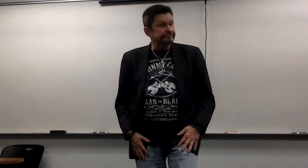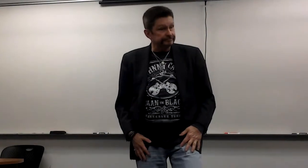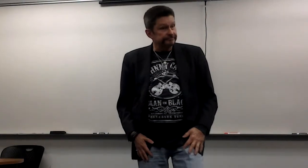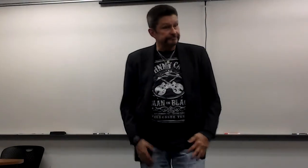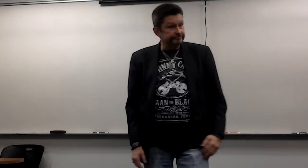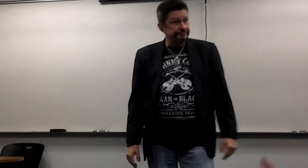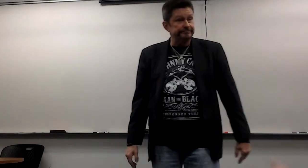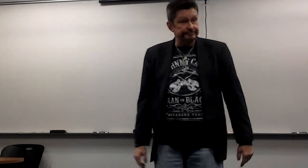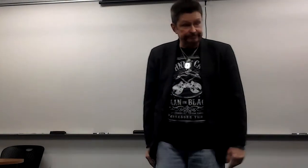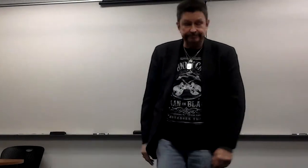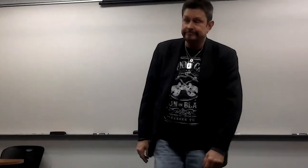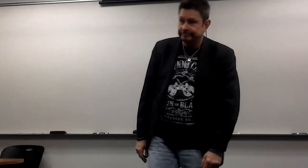kept talking with each other.